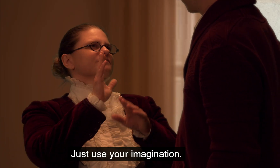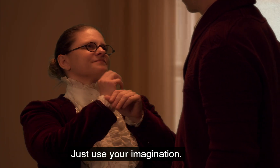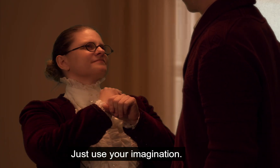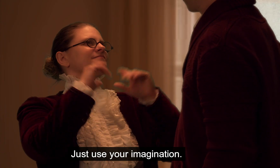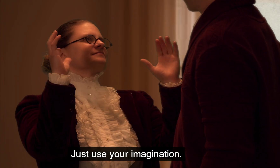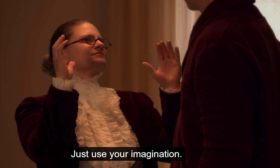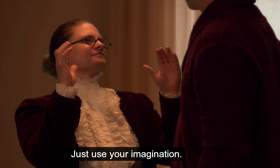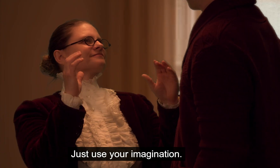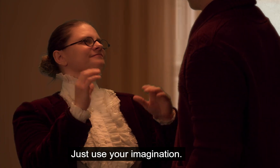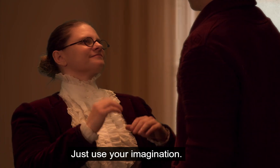Just use your imagination.